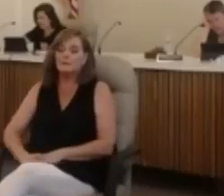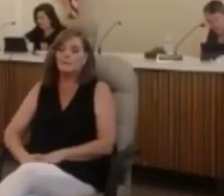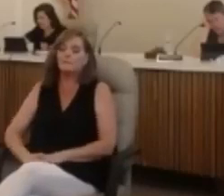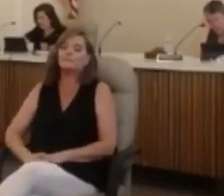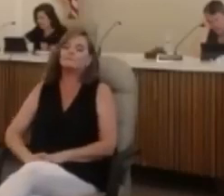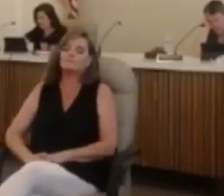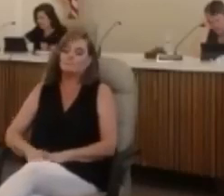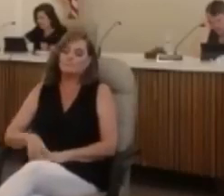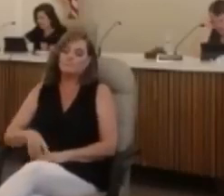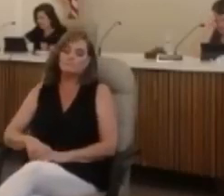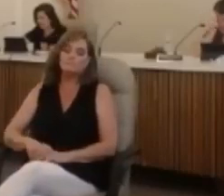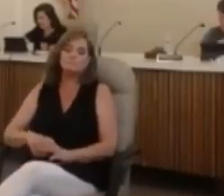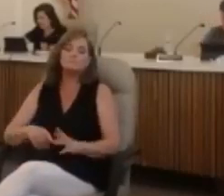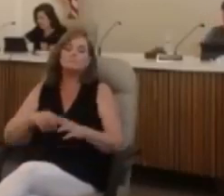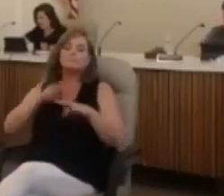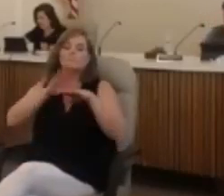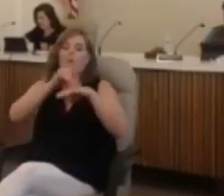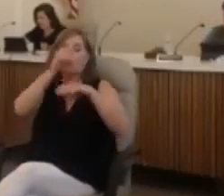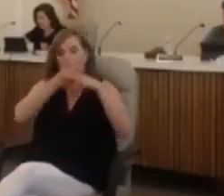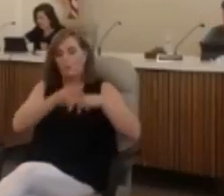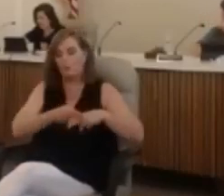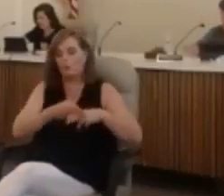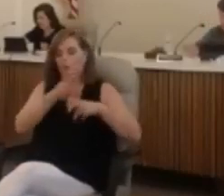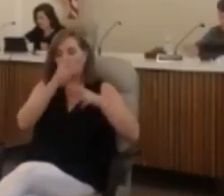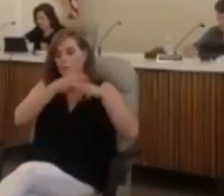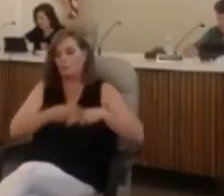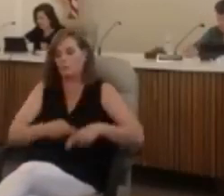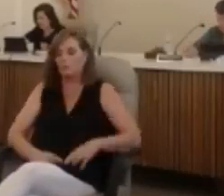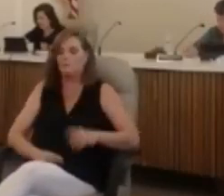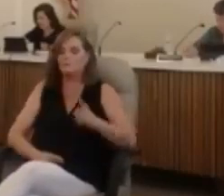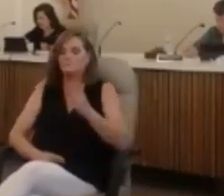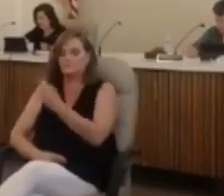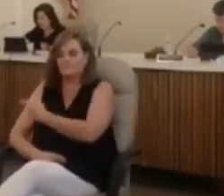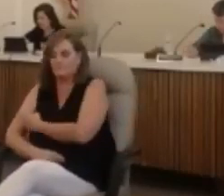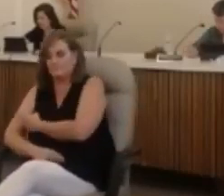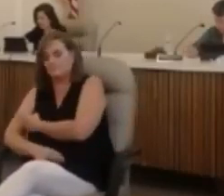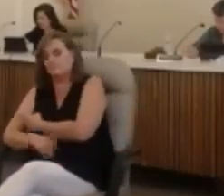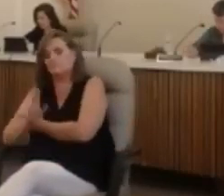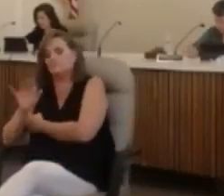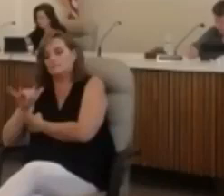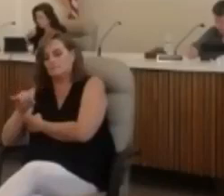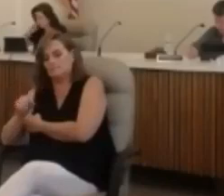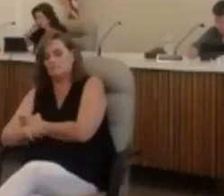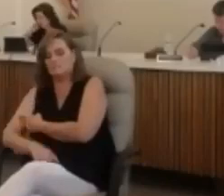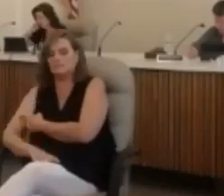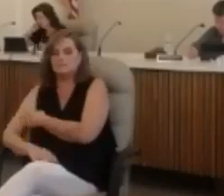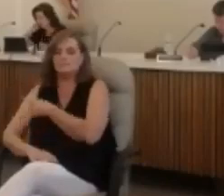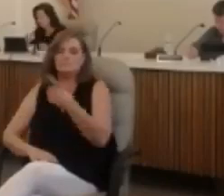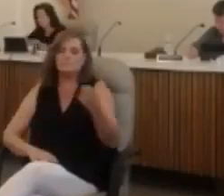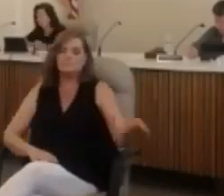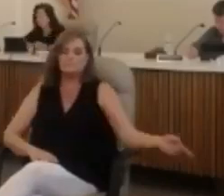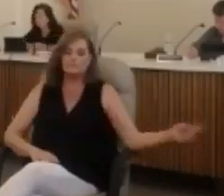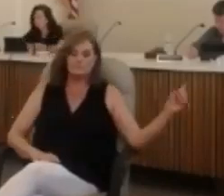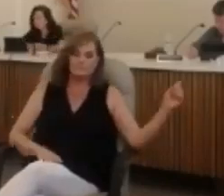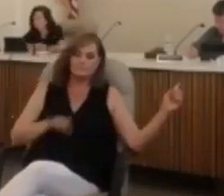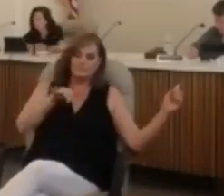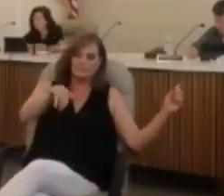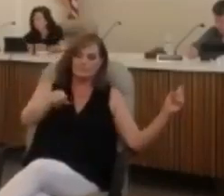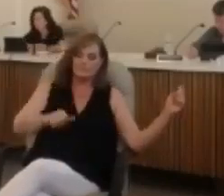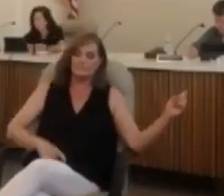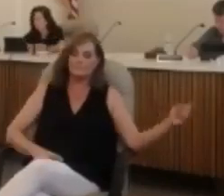Hearing none, please call the roll. Councilmember Barley, Aye. Councilmember Stafford,